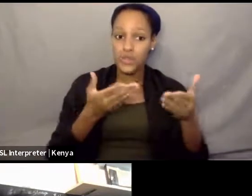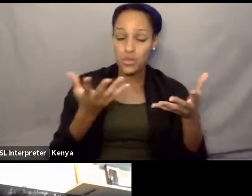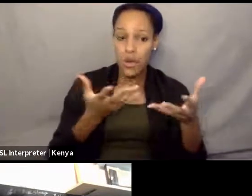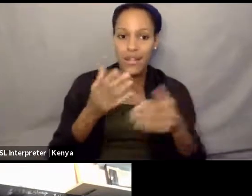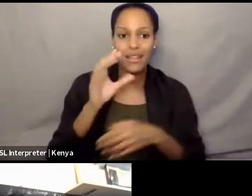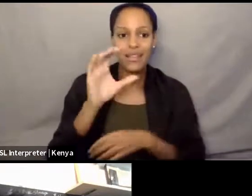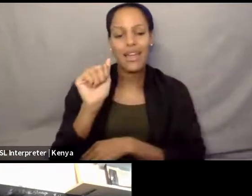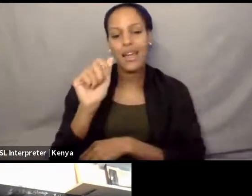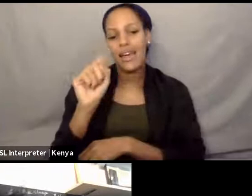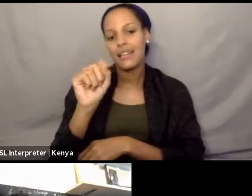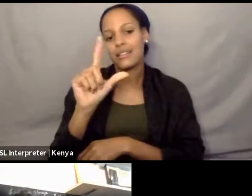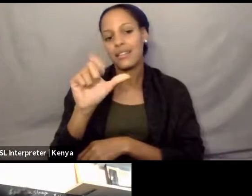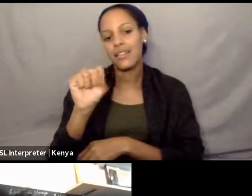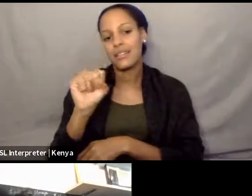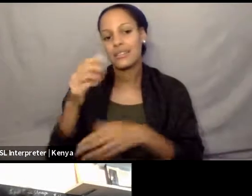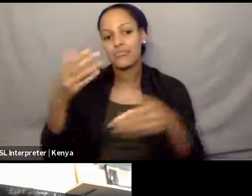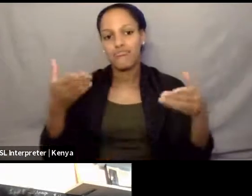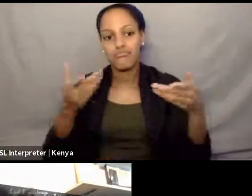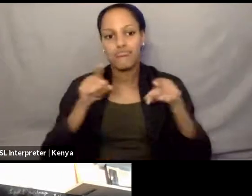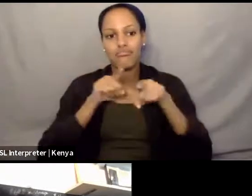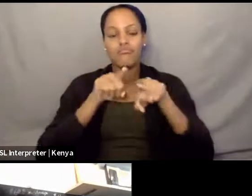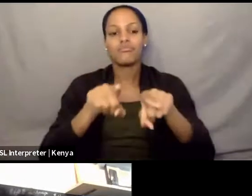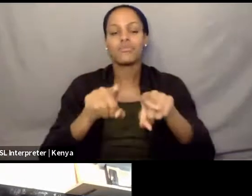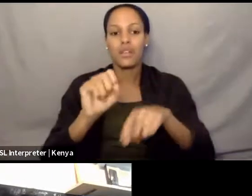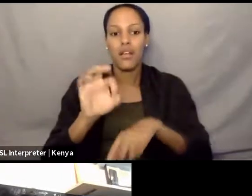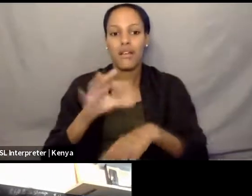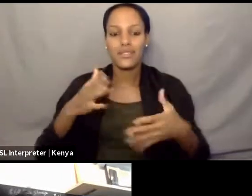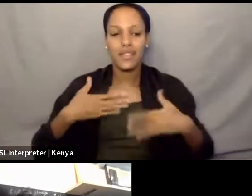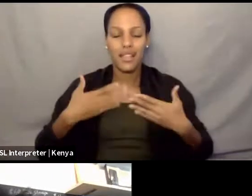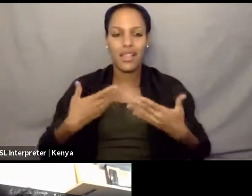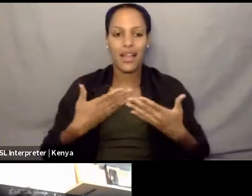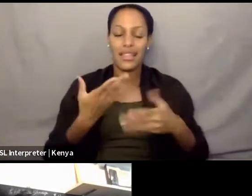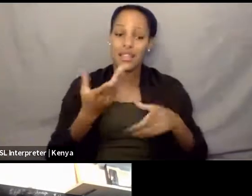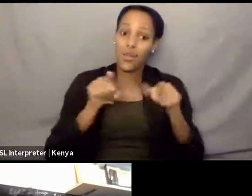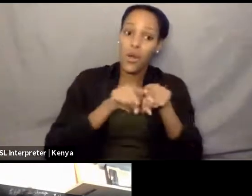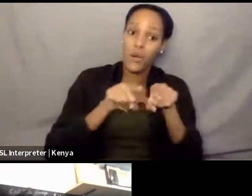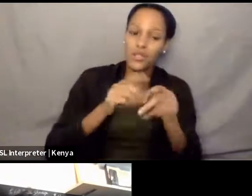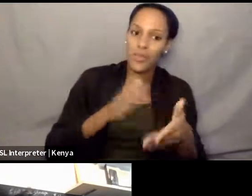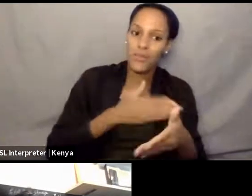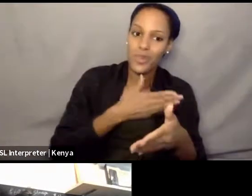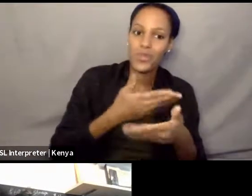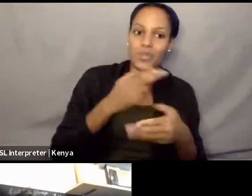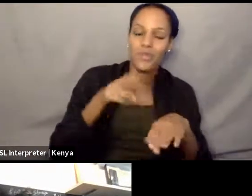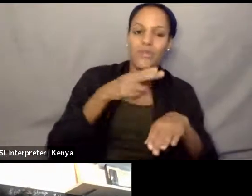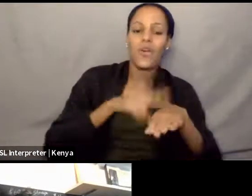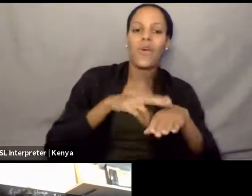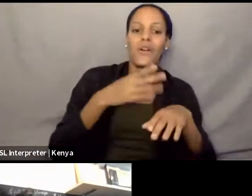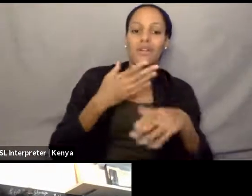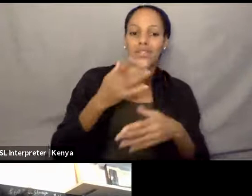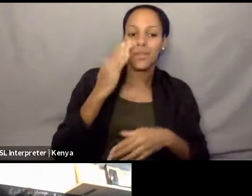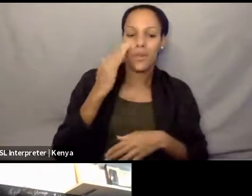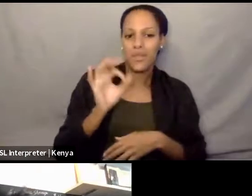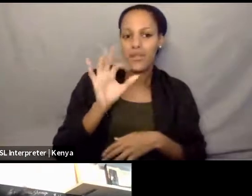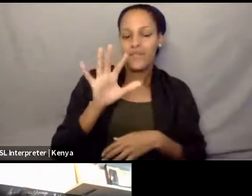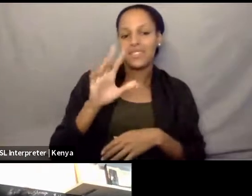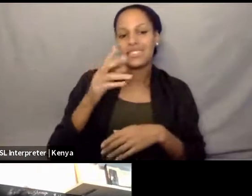delight. Music, of course, right? One of your essays referenced It Takes Two,